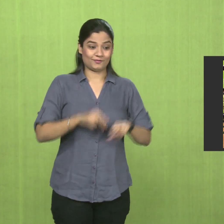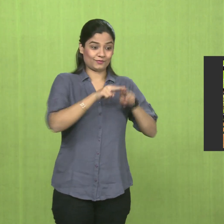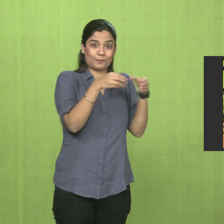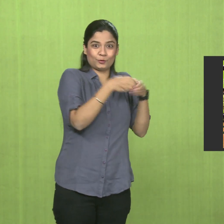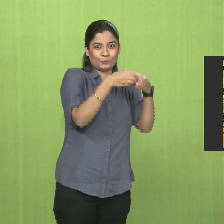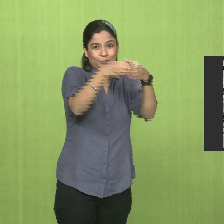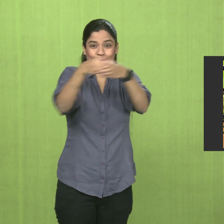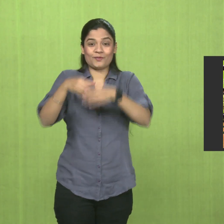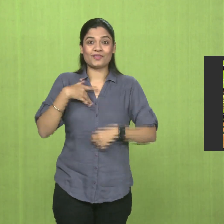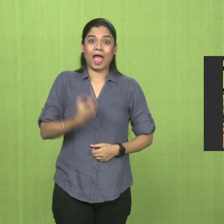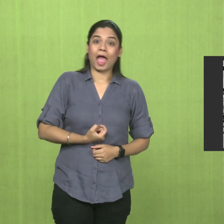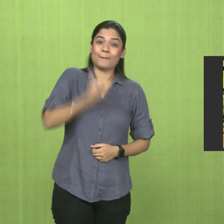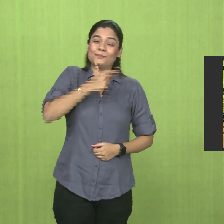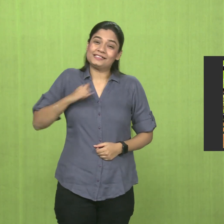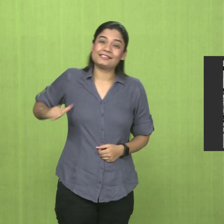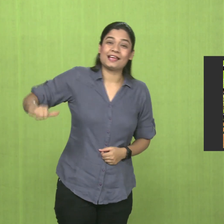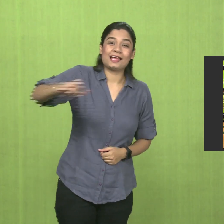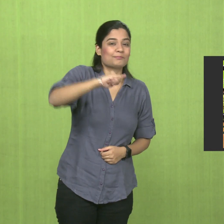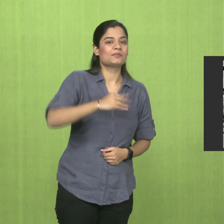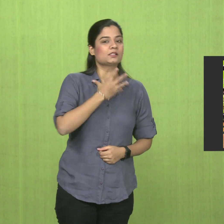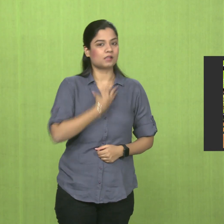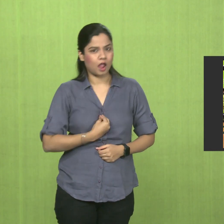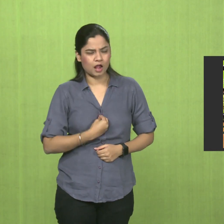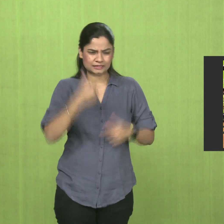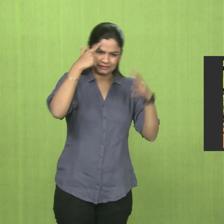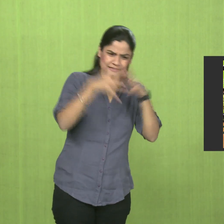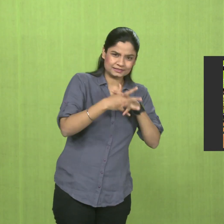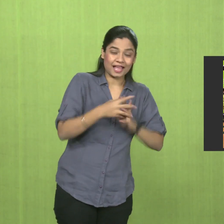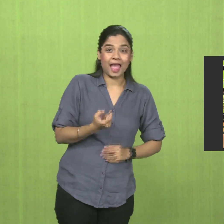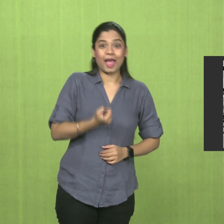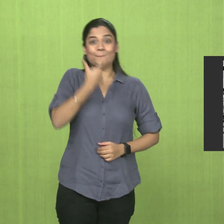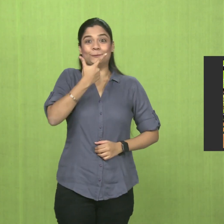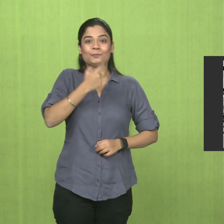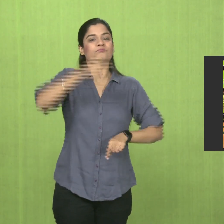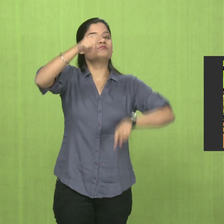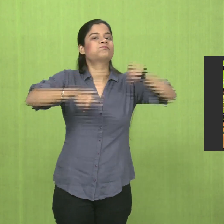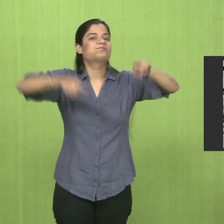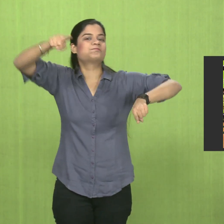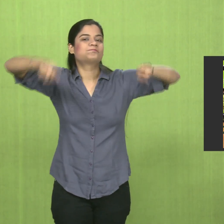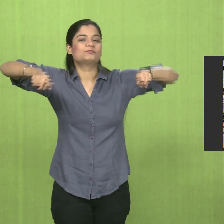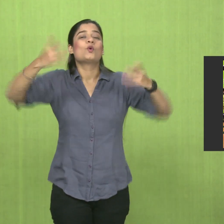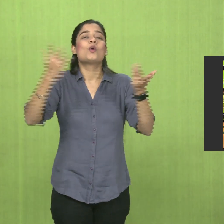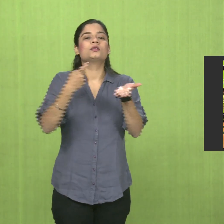an air conditioner and they might not have it. So, the satisfaction level of all families is